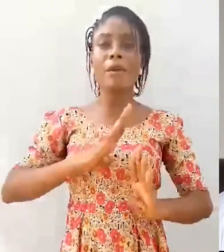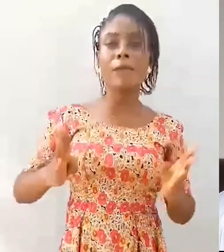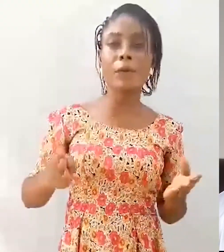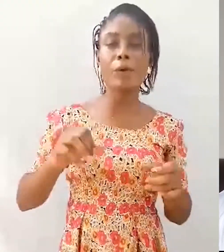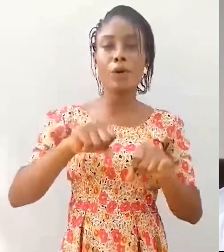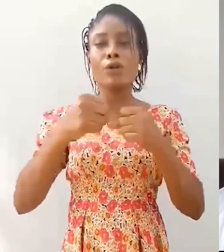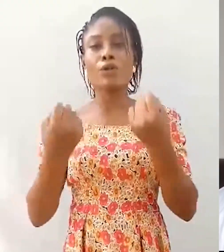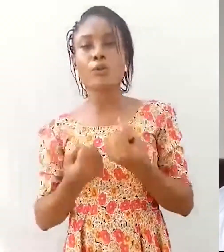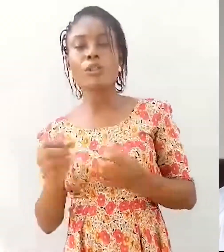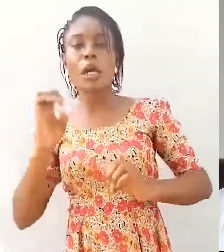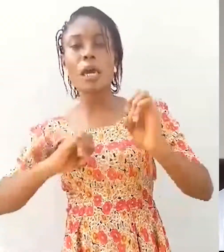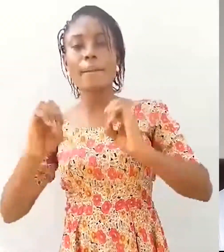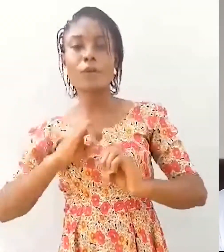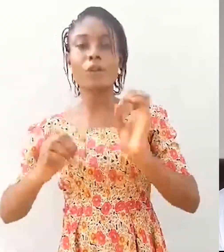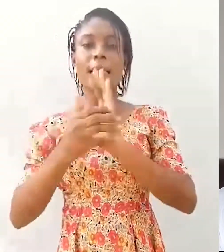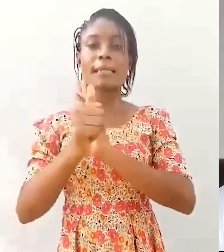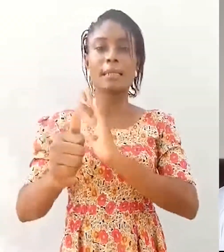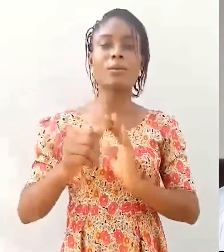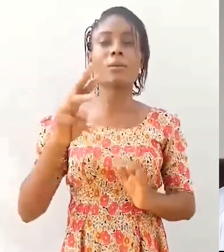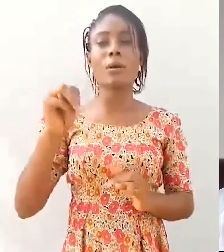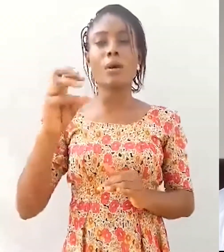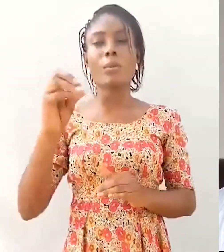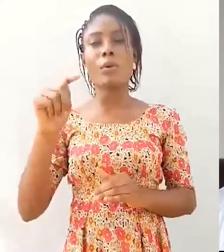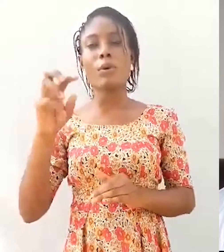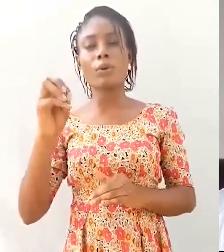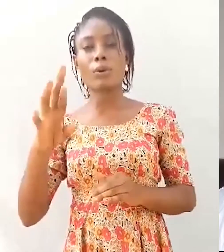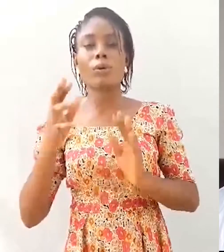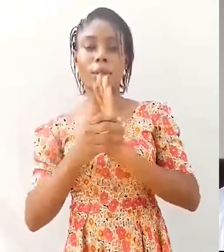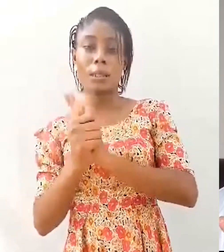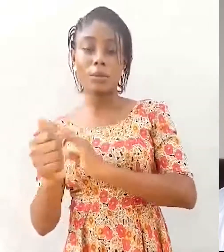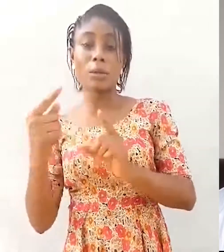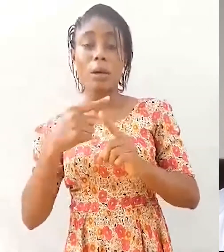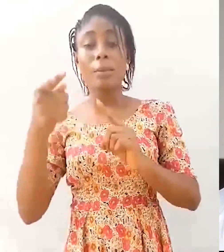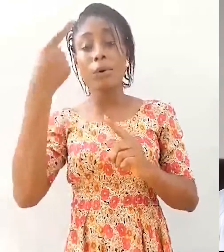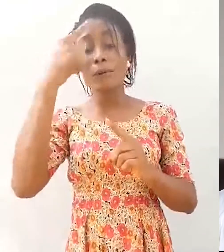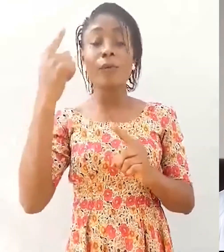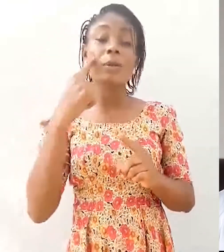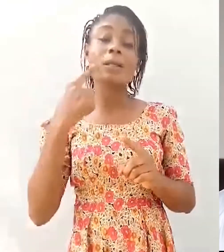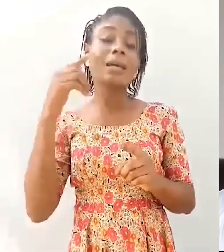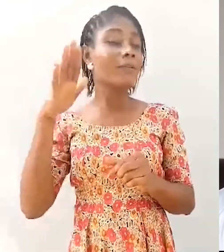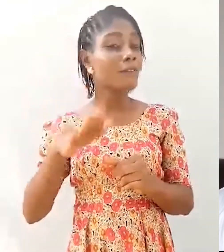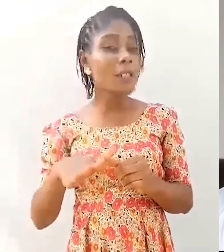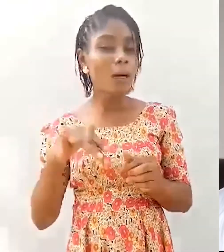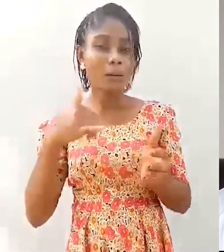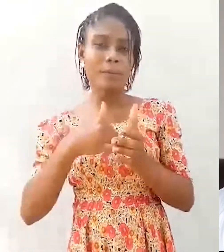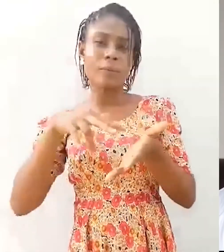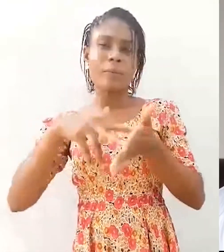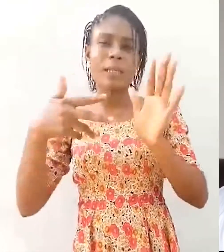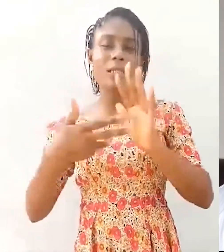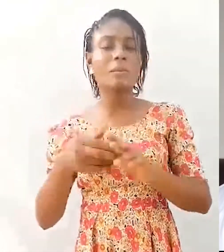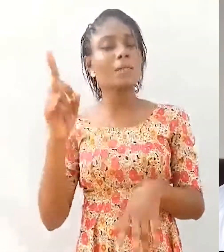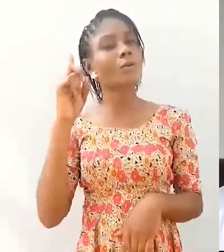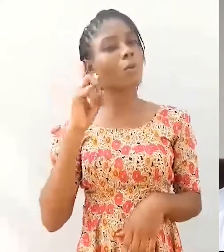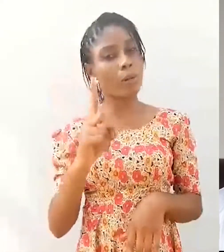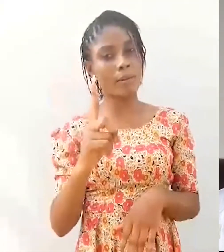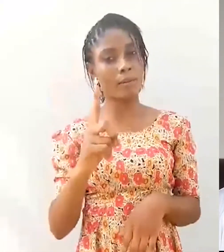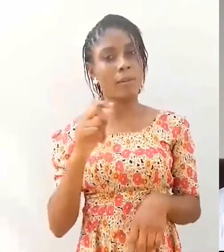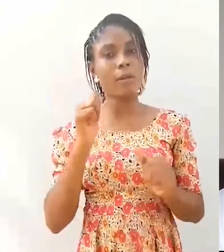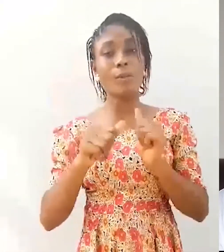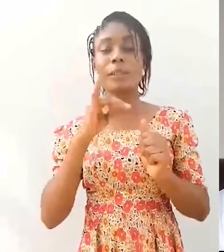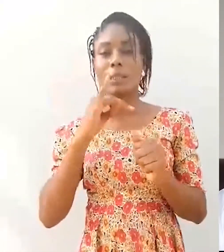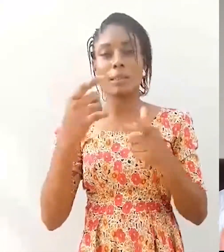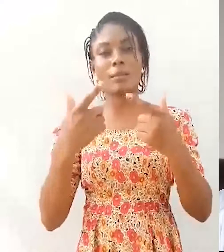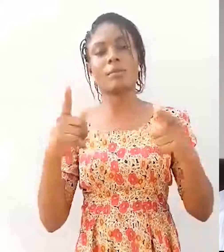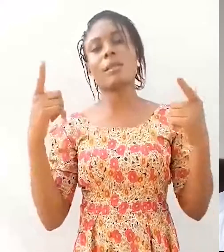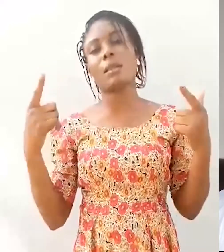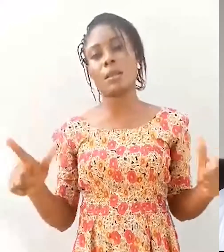skills, motor skills, and all that. But for the deaf child, it means just one, which is linguistic.